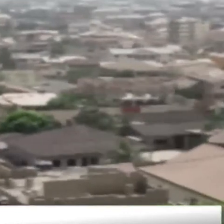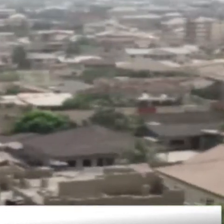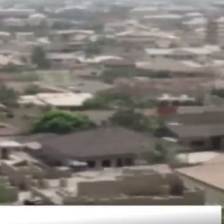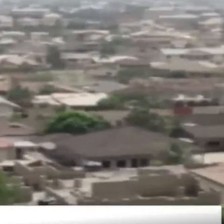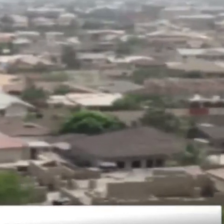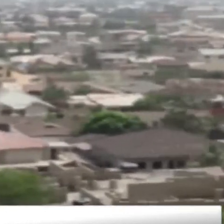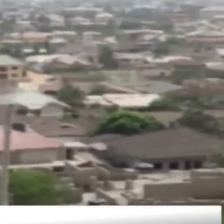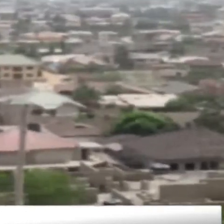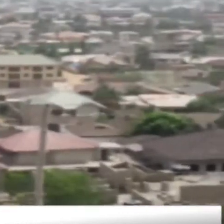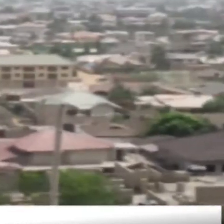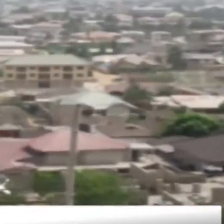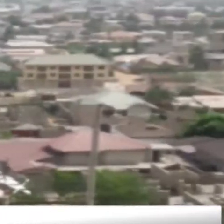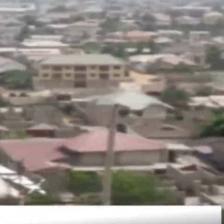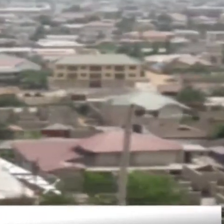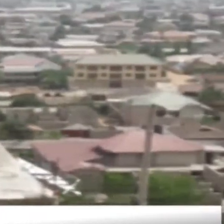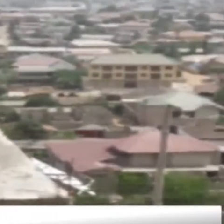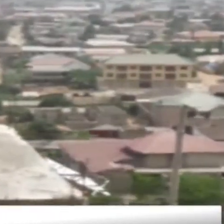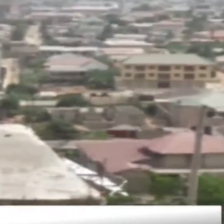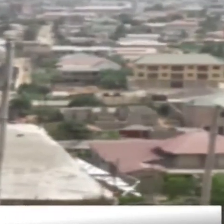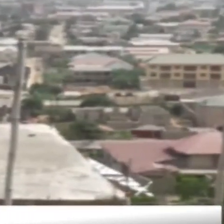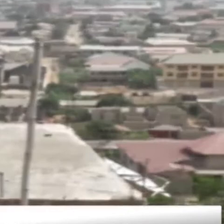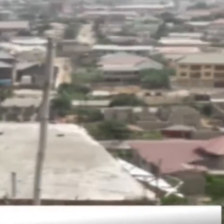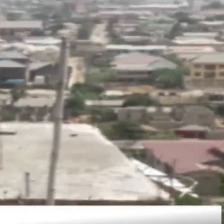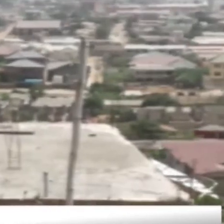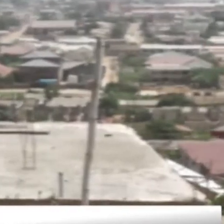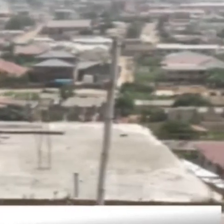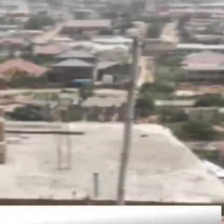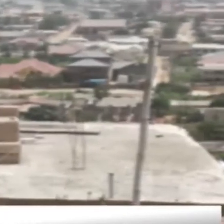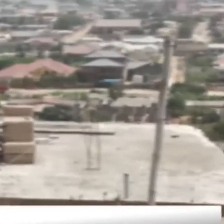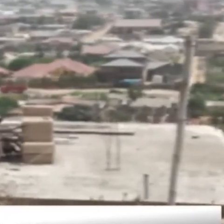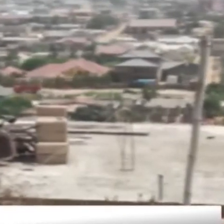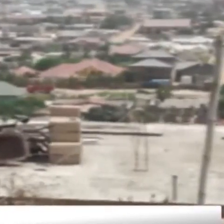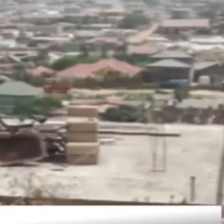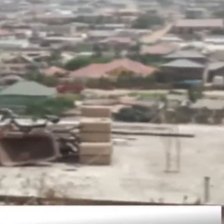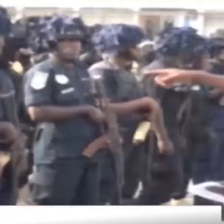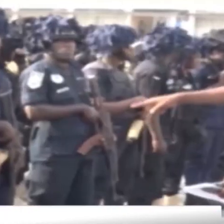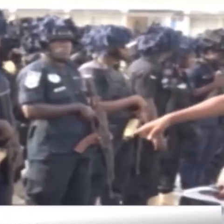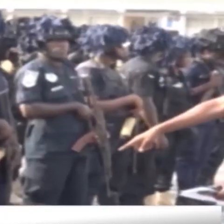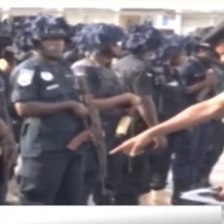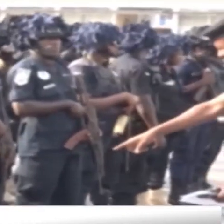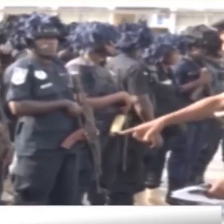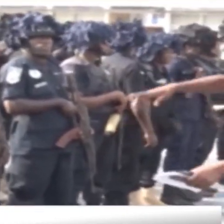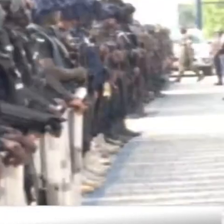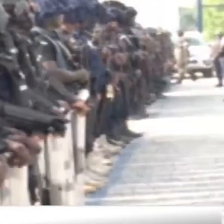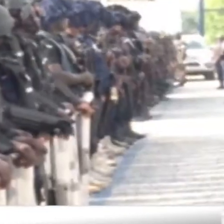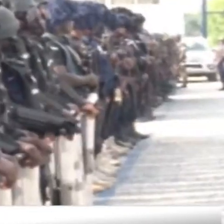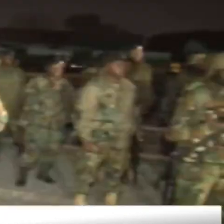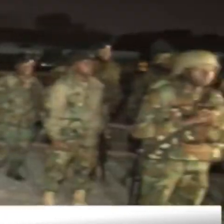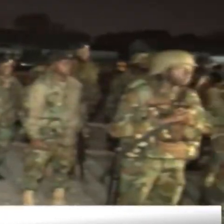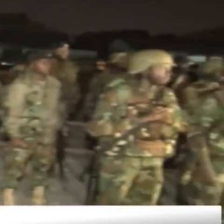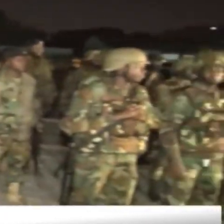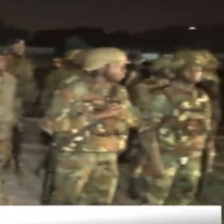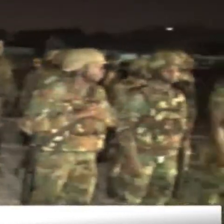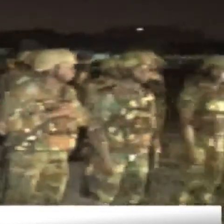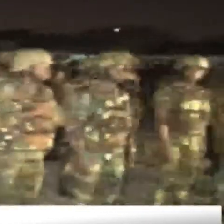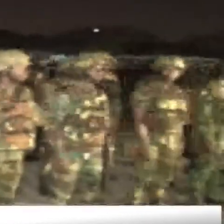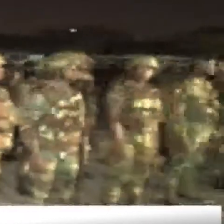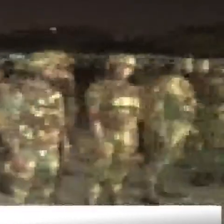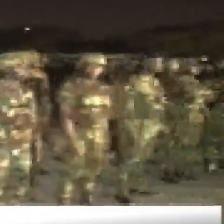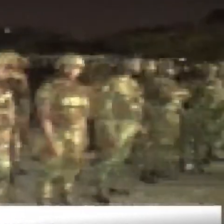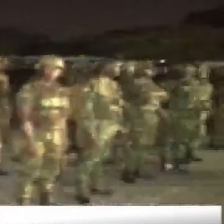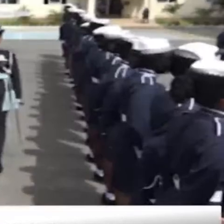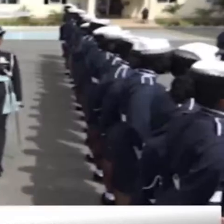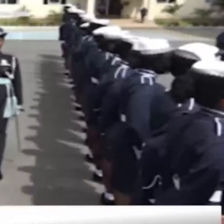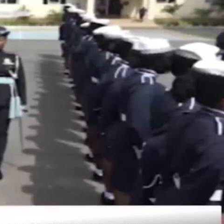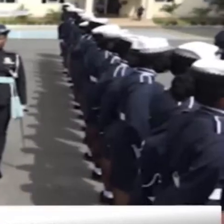Tema will be locked down at 1 a.m. on Monday, March 30. A joint team made up of the police, military, BNI and